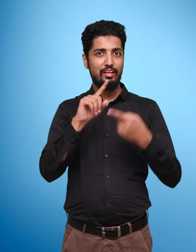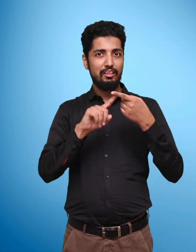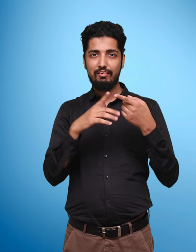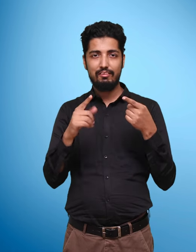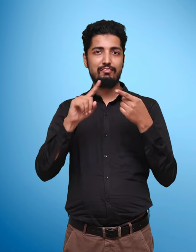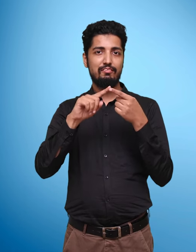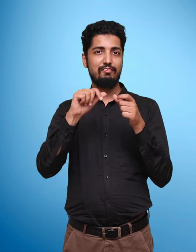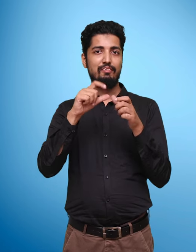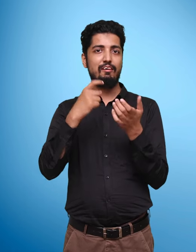Ear.